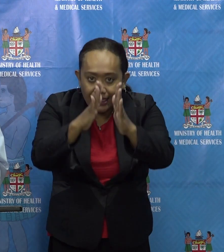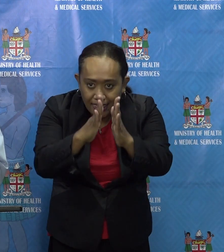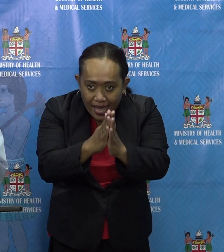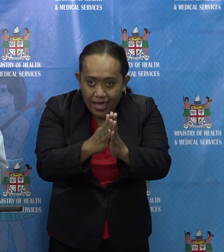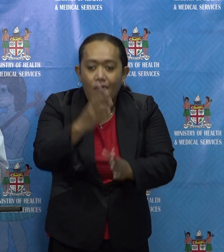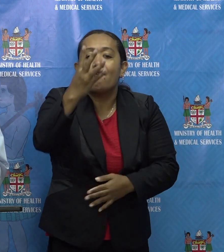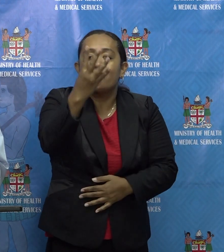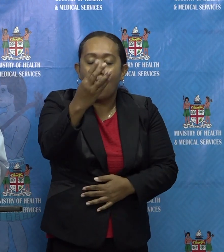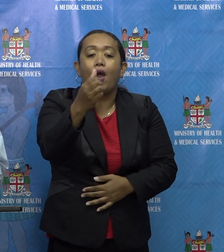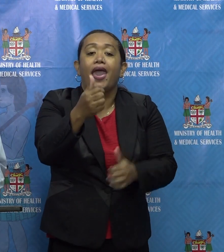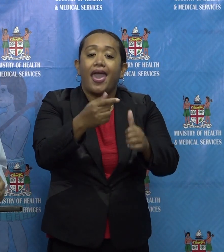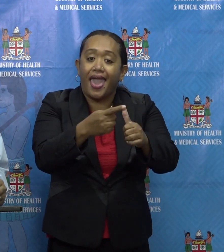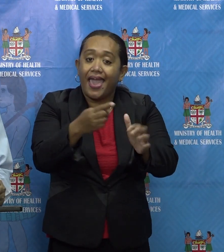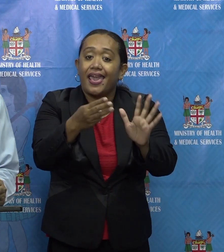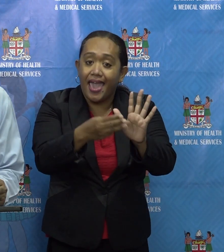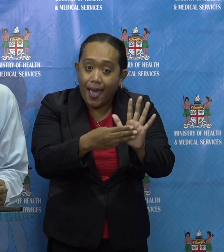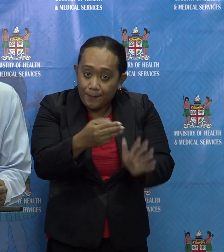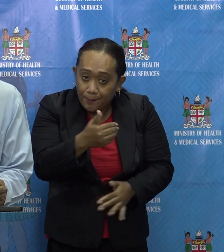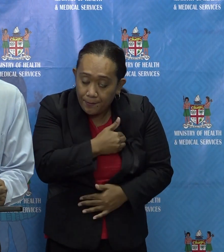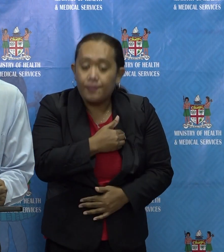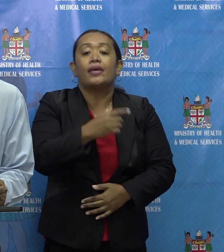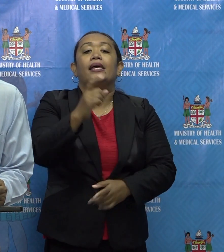curfew hours still apply.